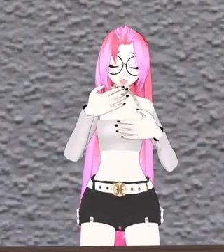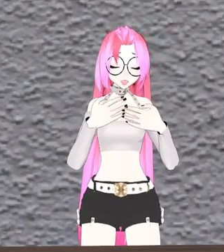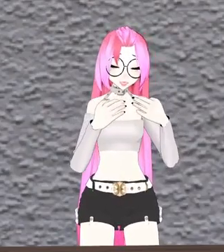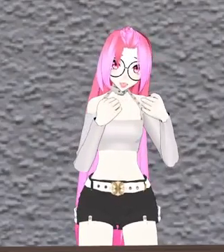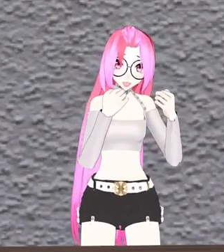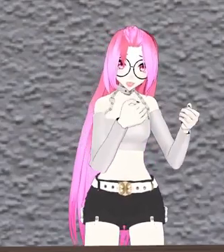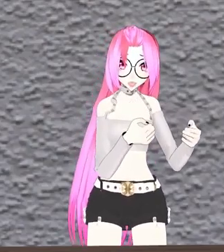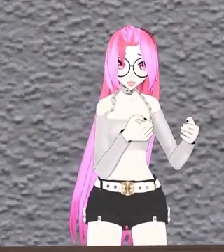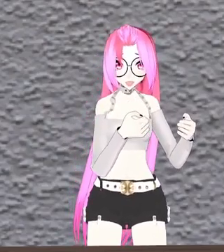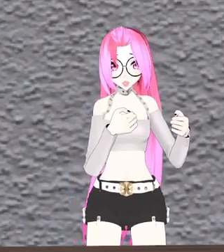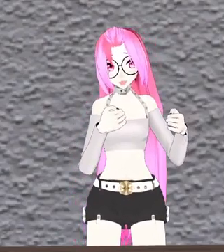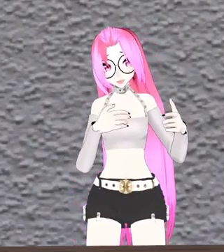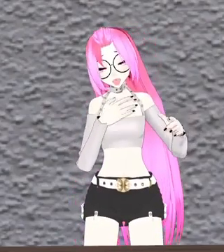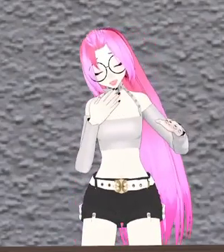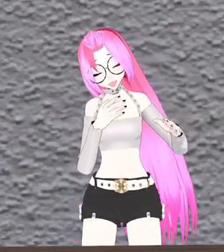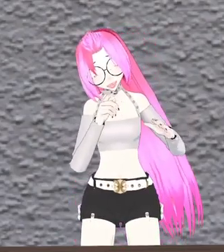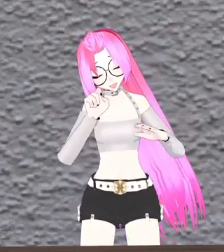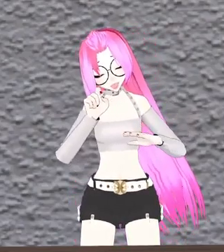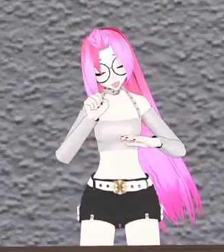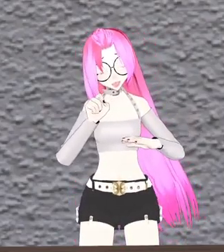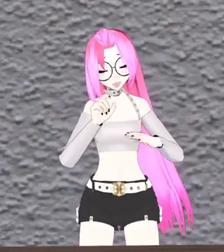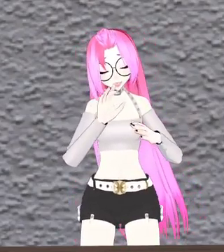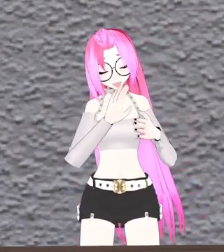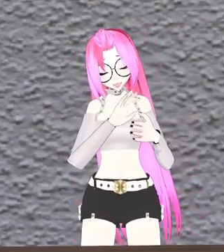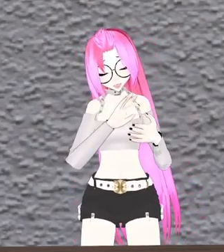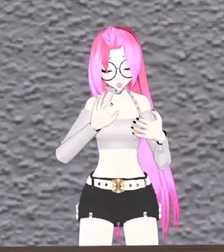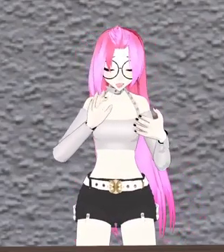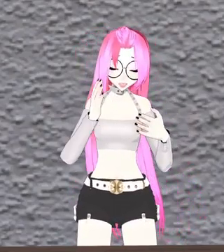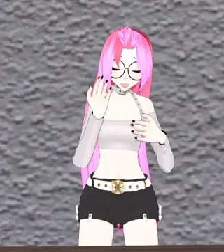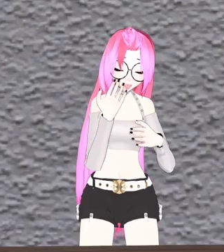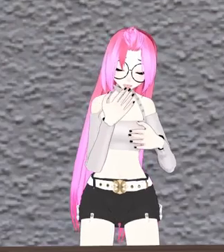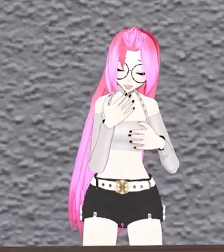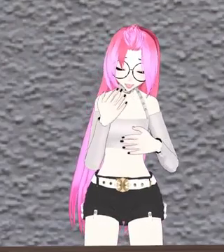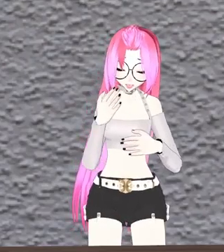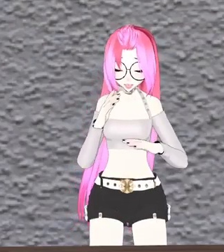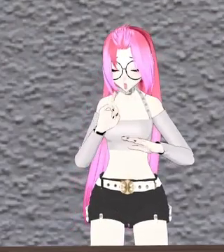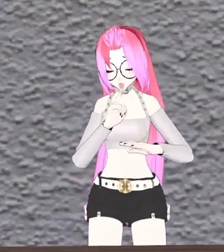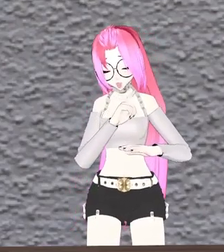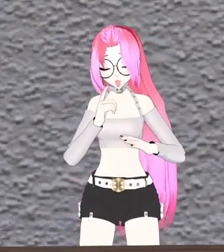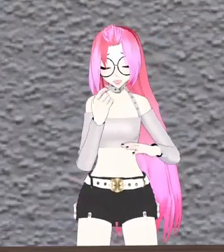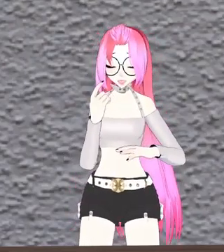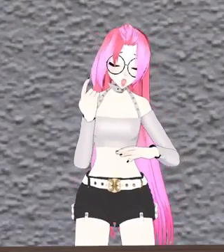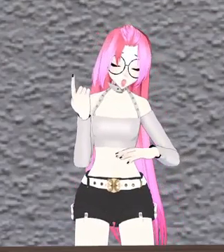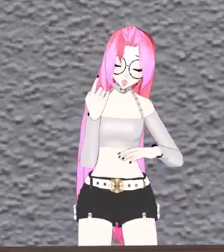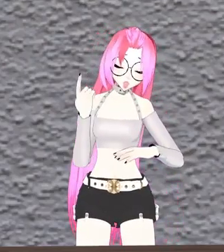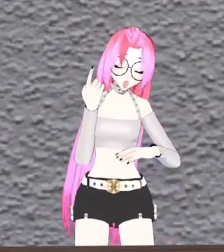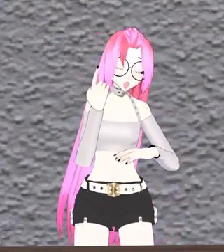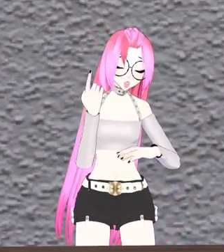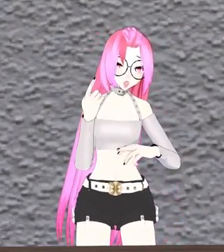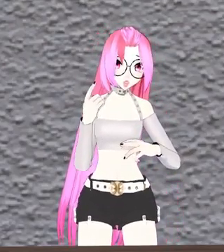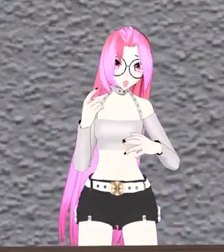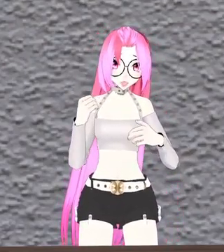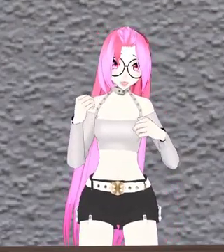progress that it's given to you. Asking for one is just rude and annoying, and we get asked it all the time. So it's kind of